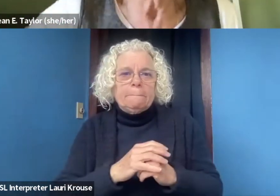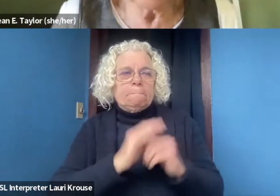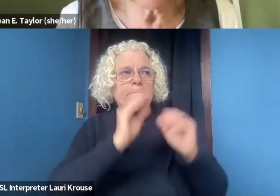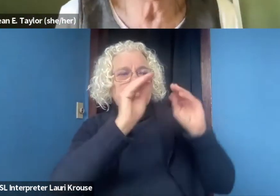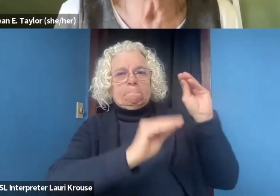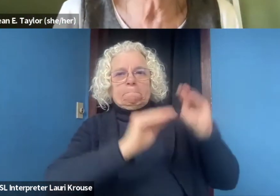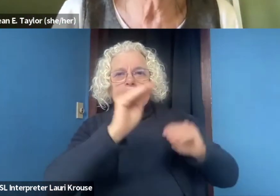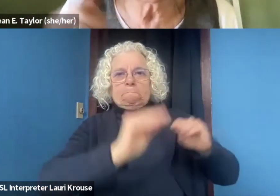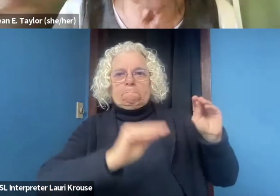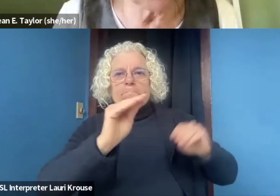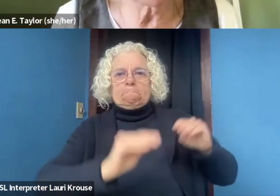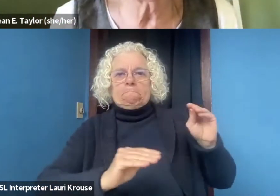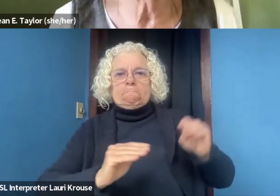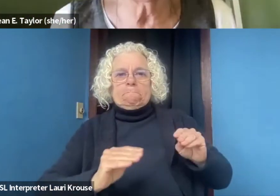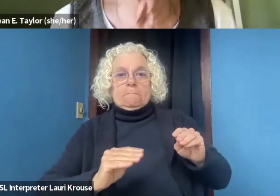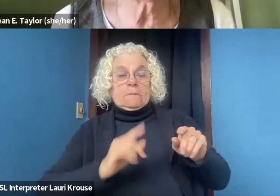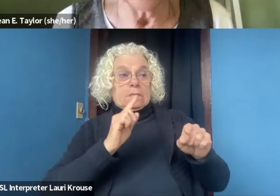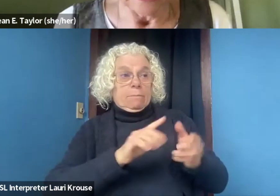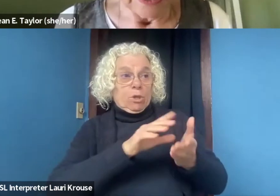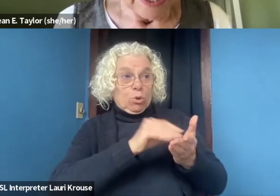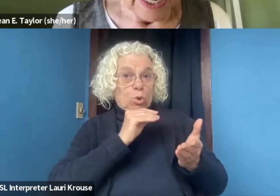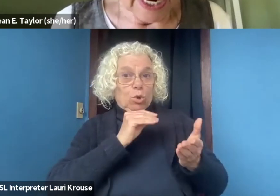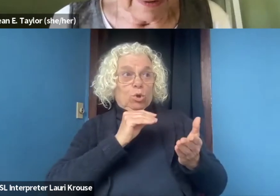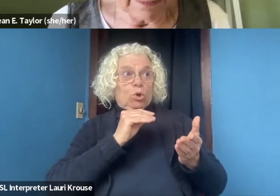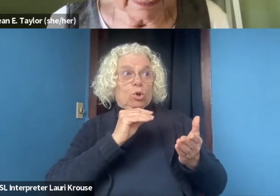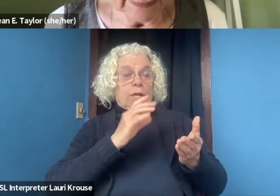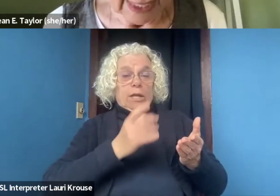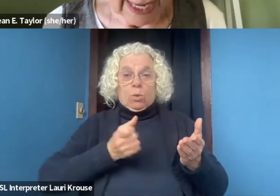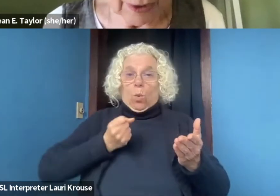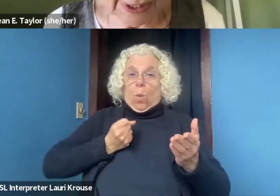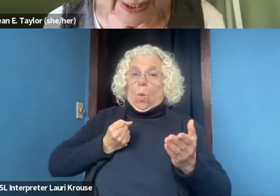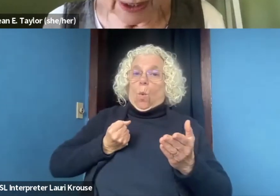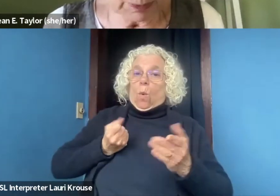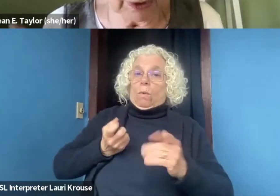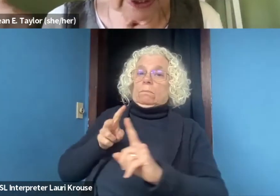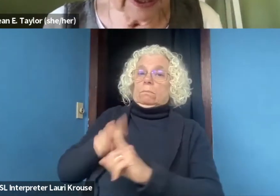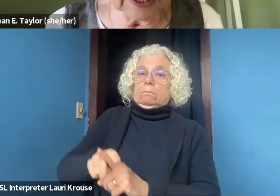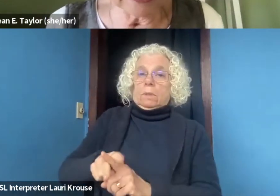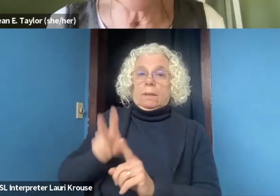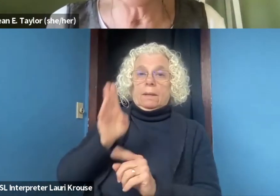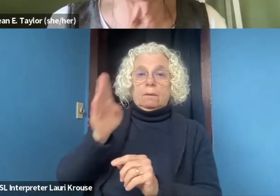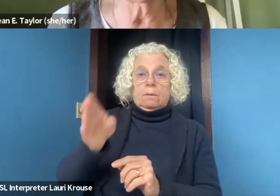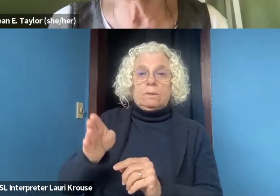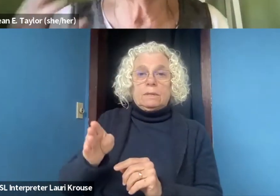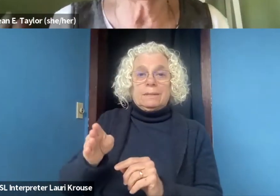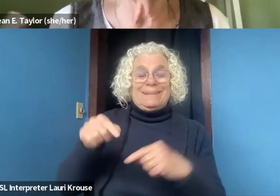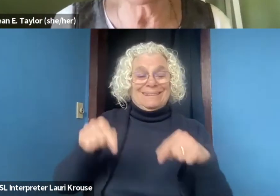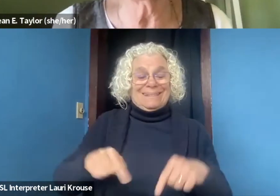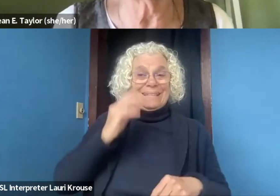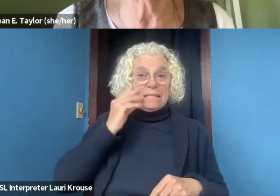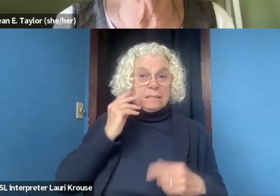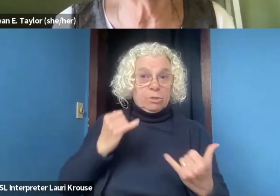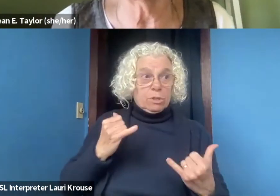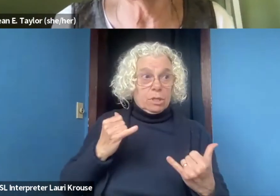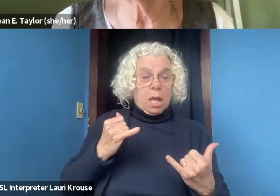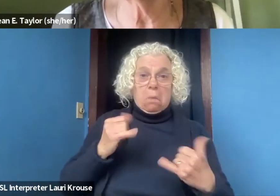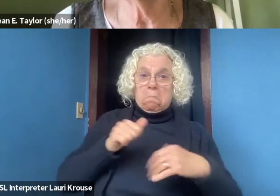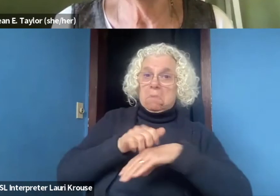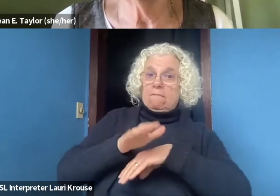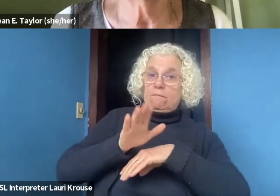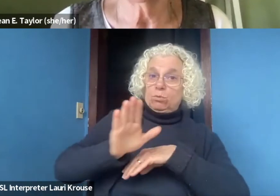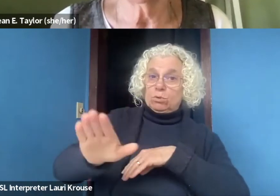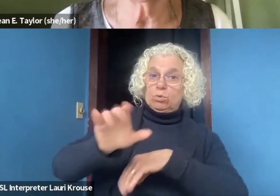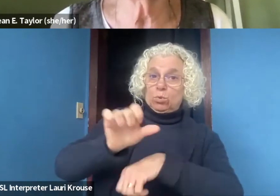take it, make it your own and move forward with it. How does this experience today inform your own practice,